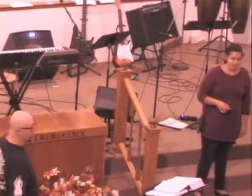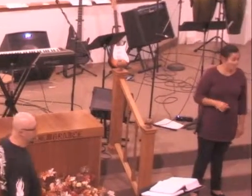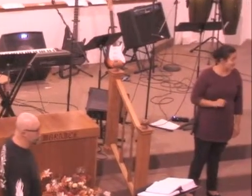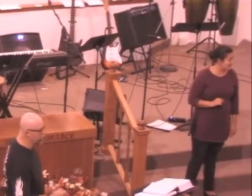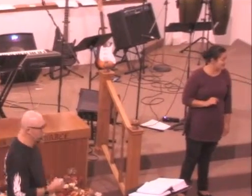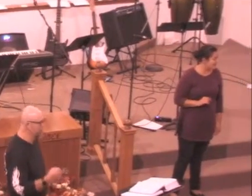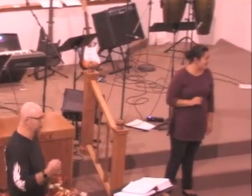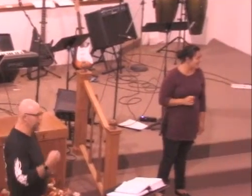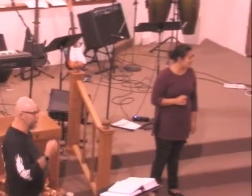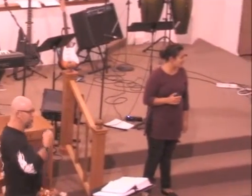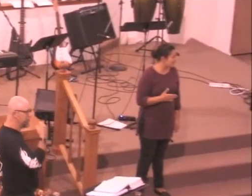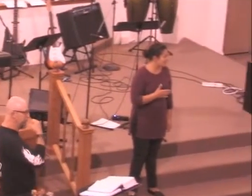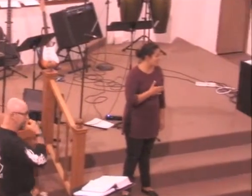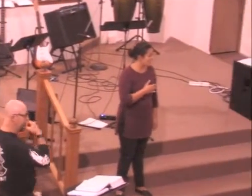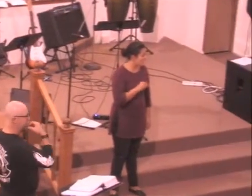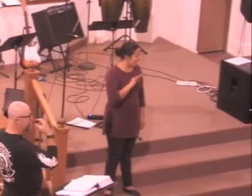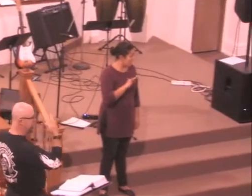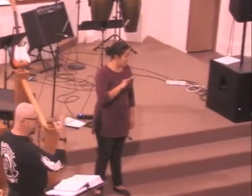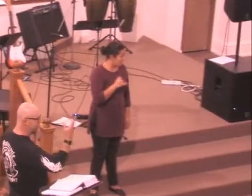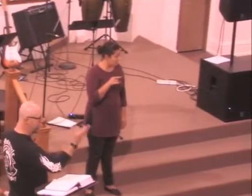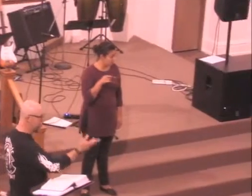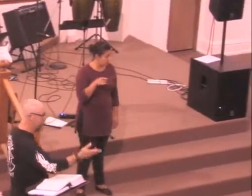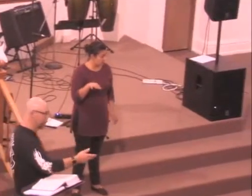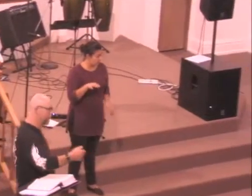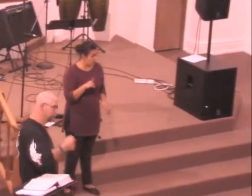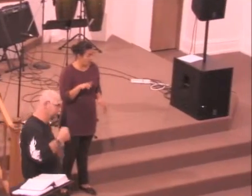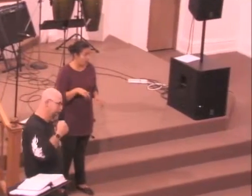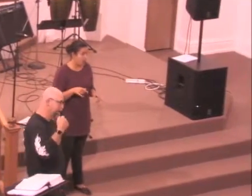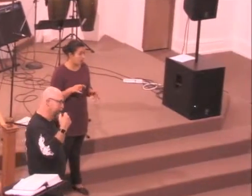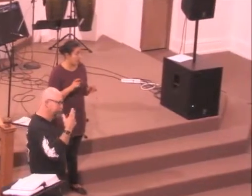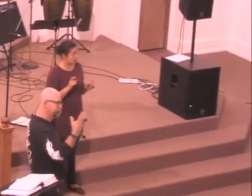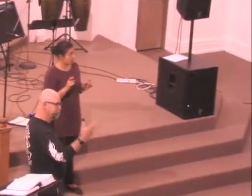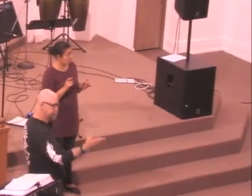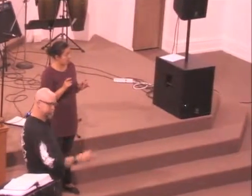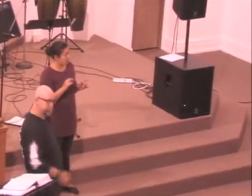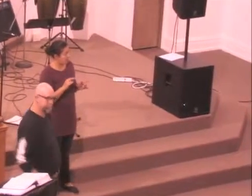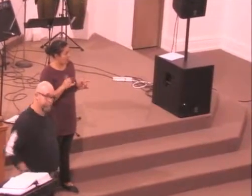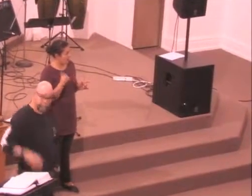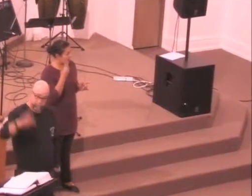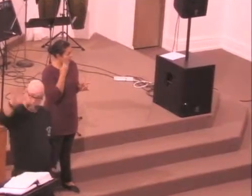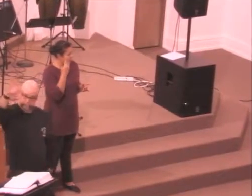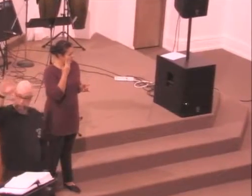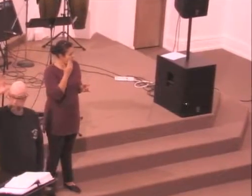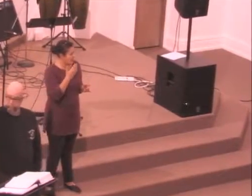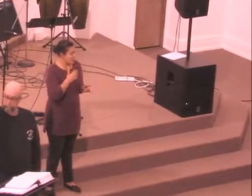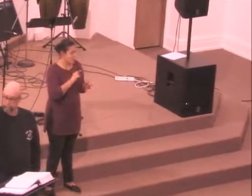My words are more likely not being edifying in my joking and playing.